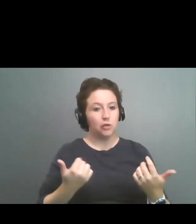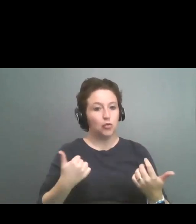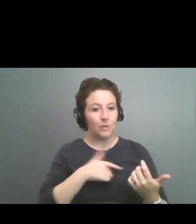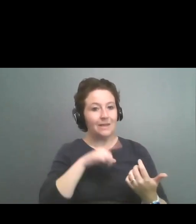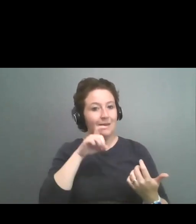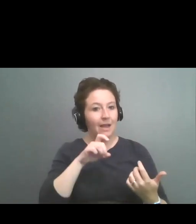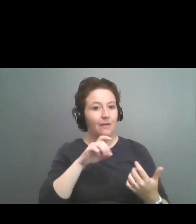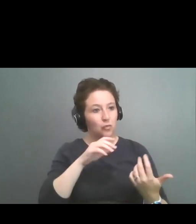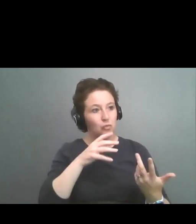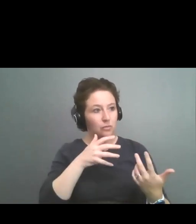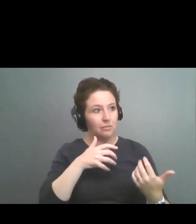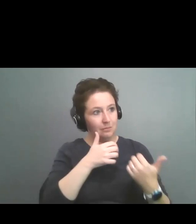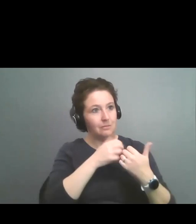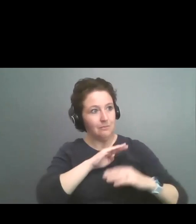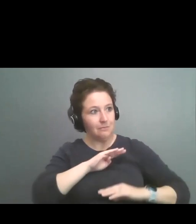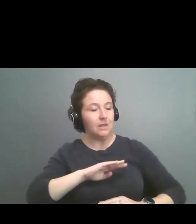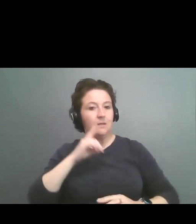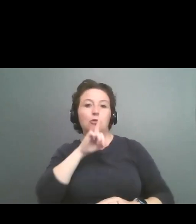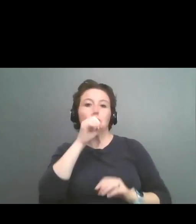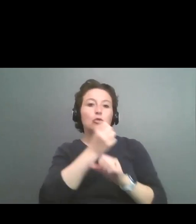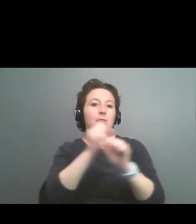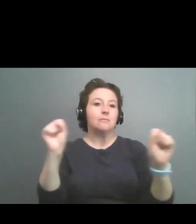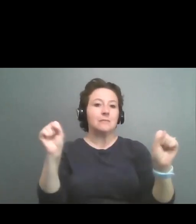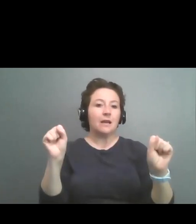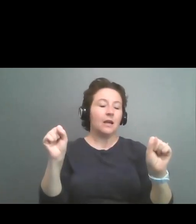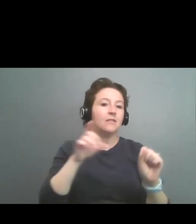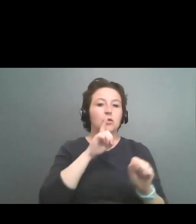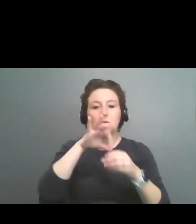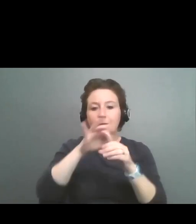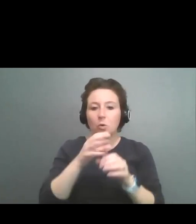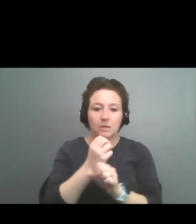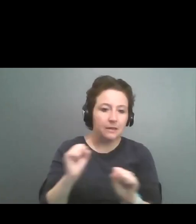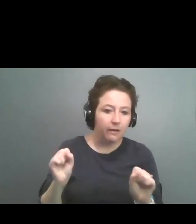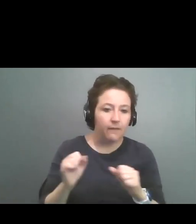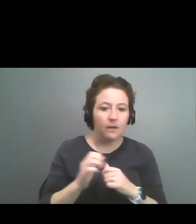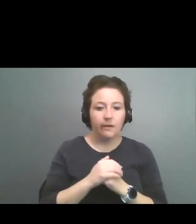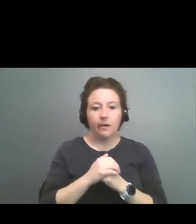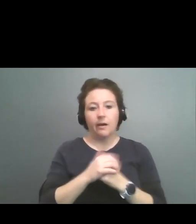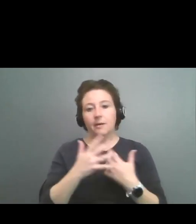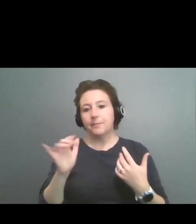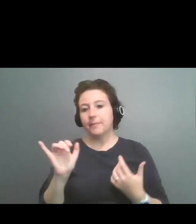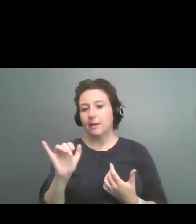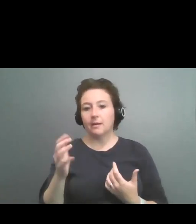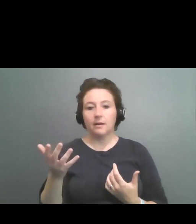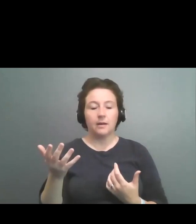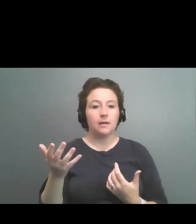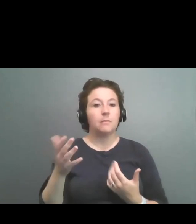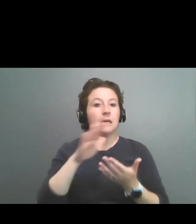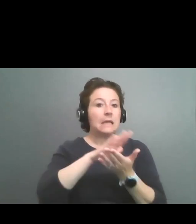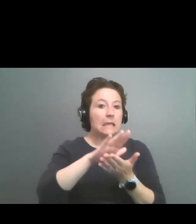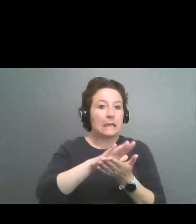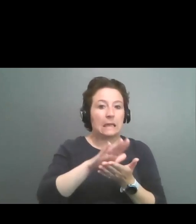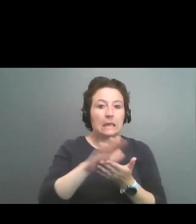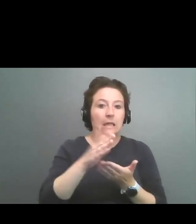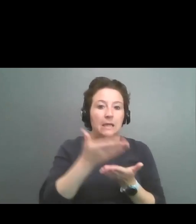to meet to keep our public safe, to keep our voters safe, such as cleaning